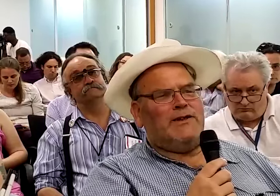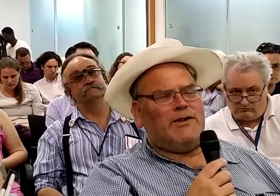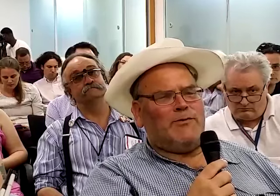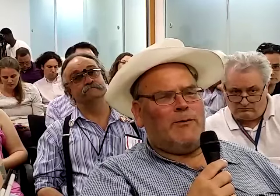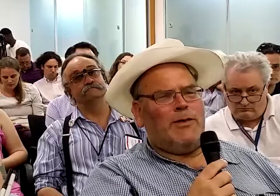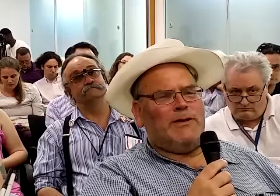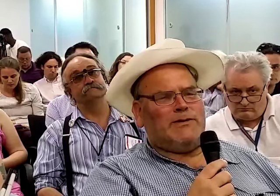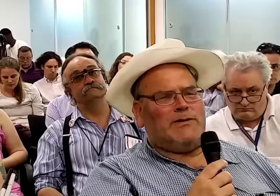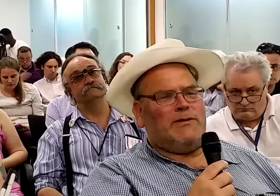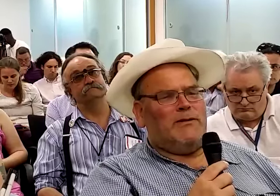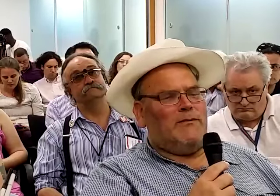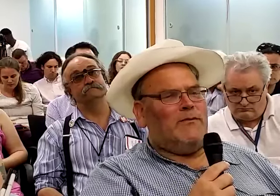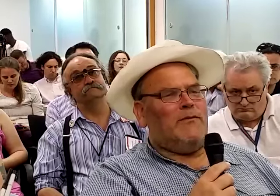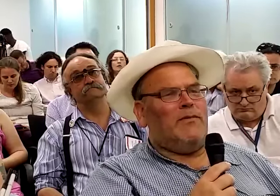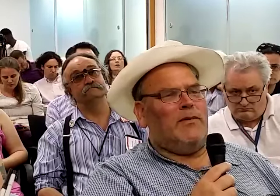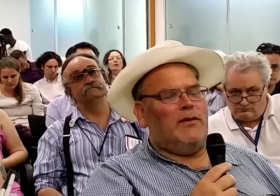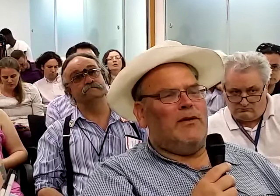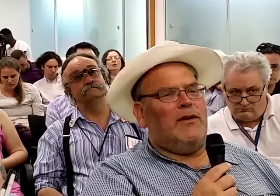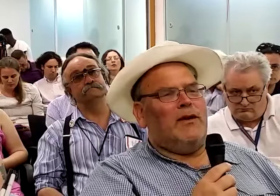he said he's not from the list.